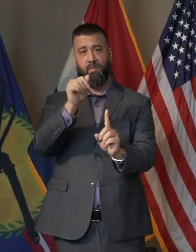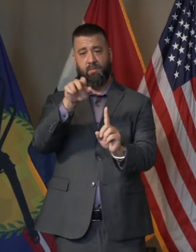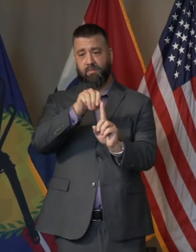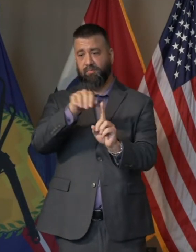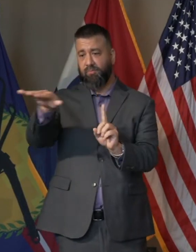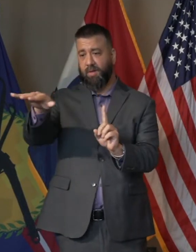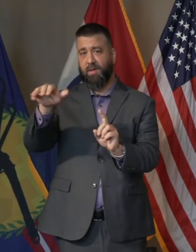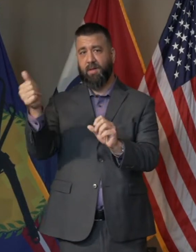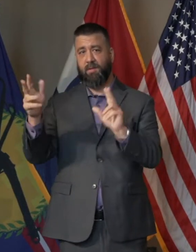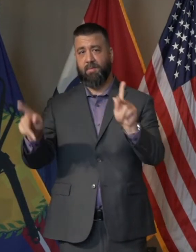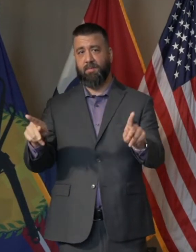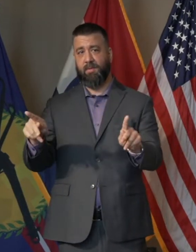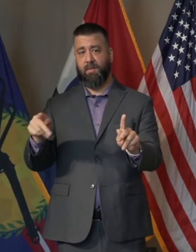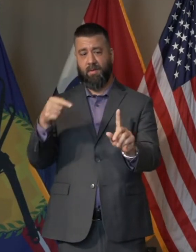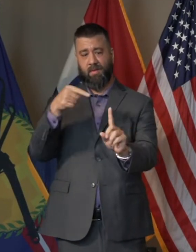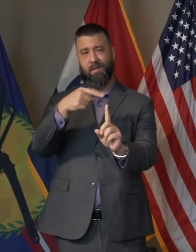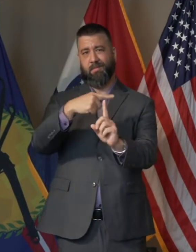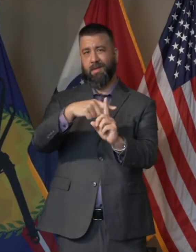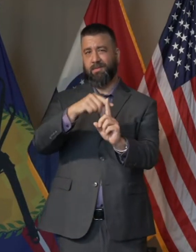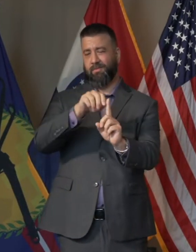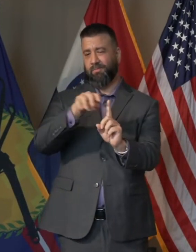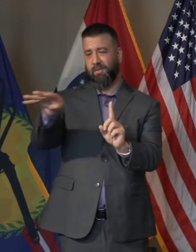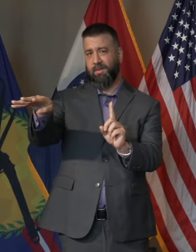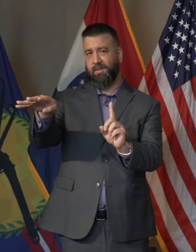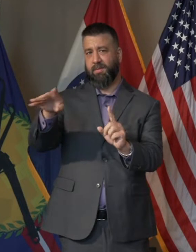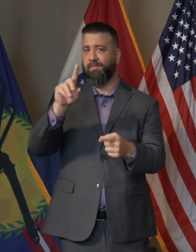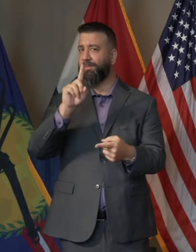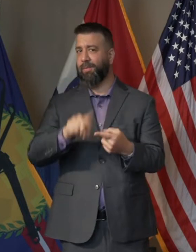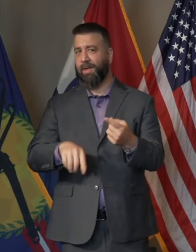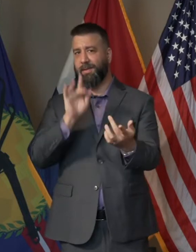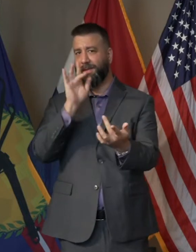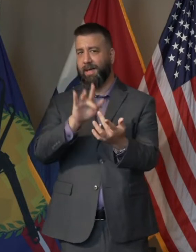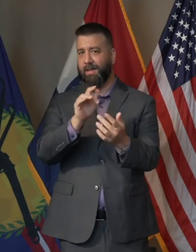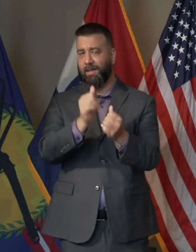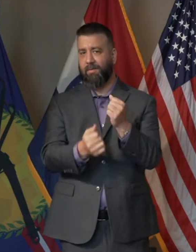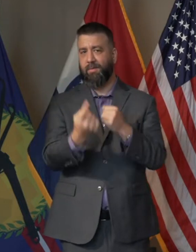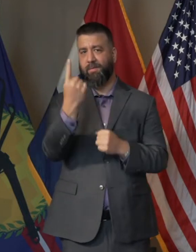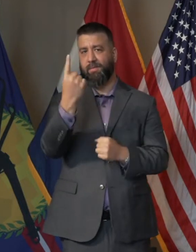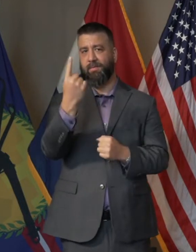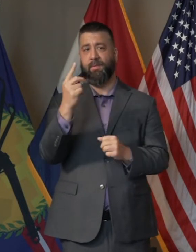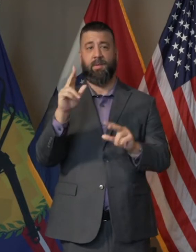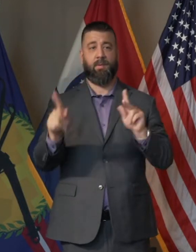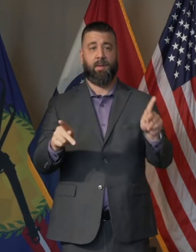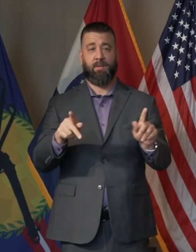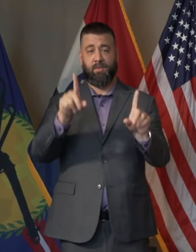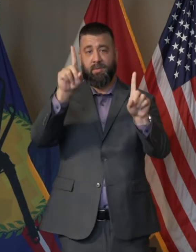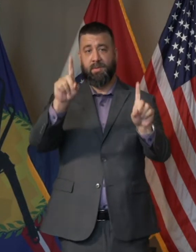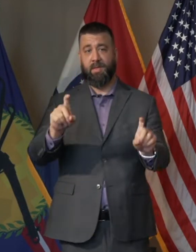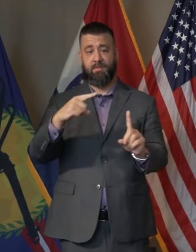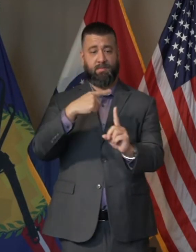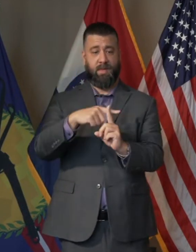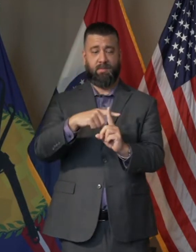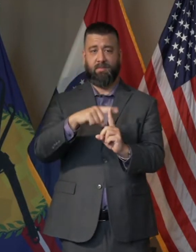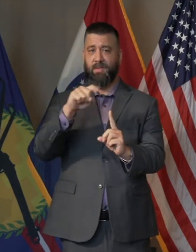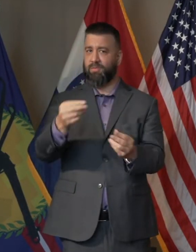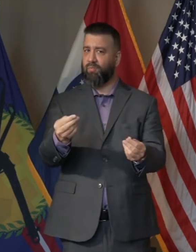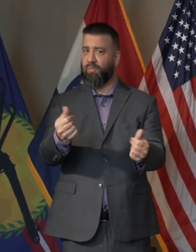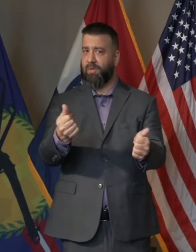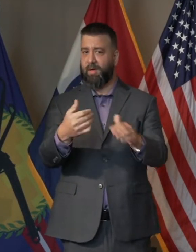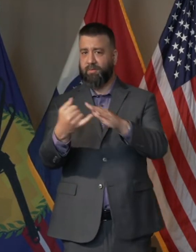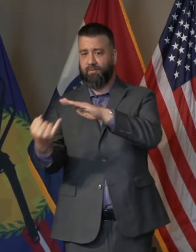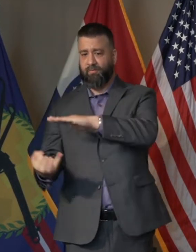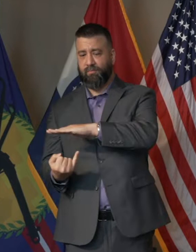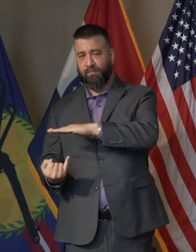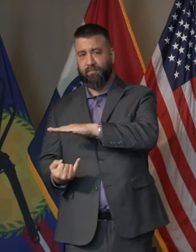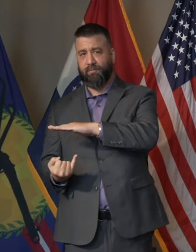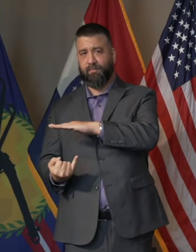tested positive. But we can't get to everyone. Those who test positive must immediately isolate, and they